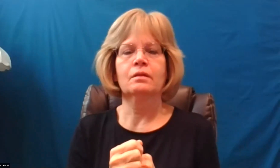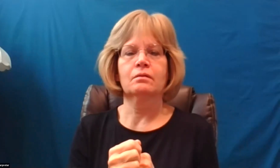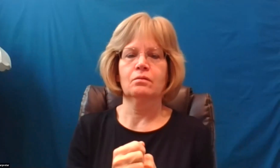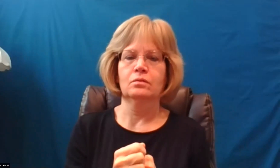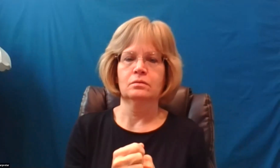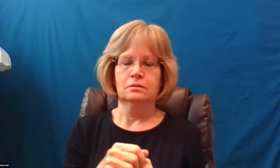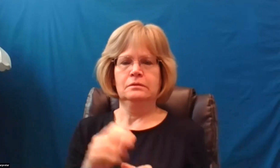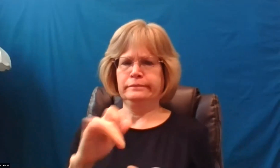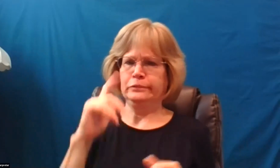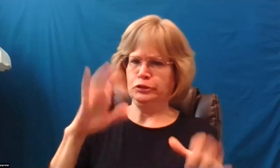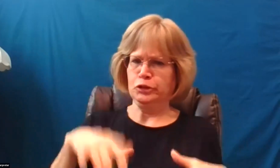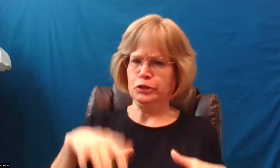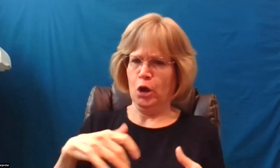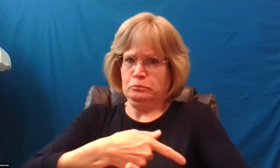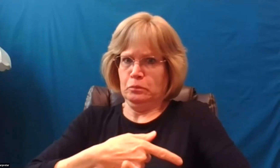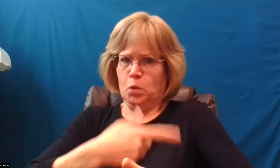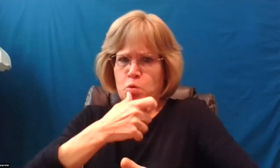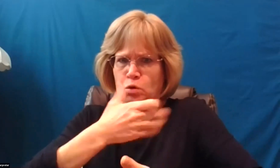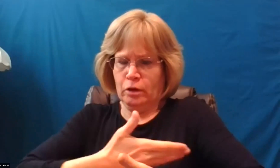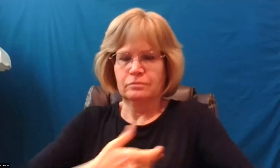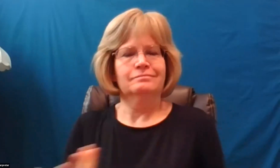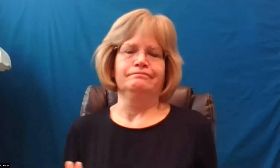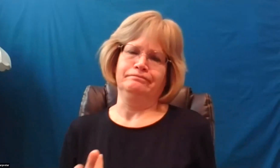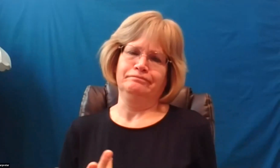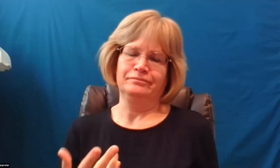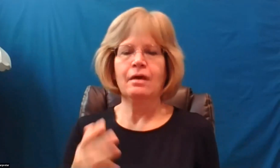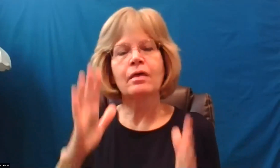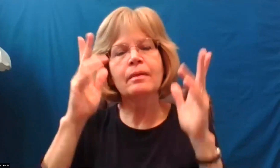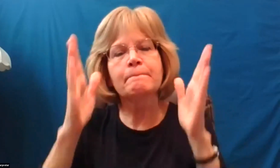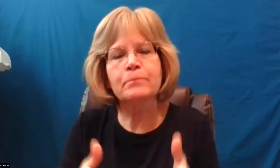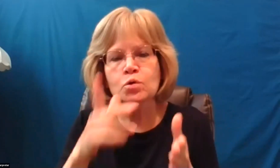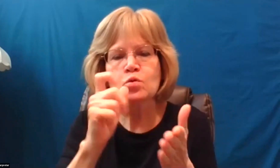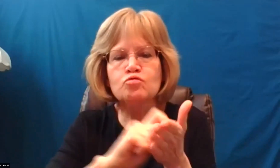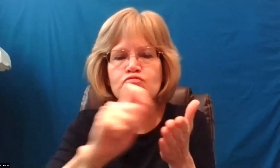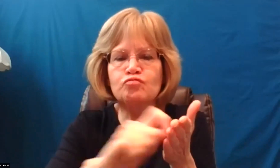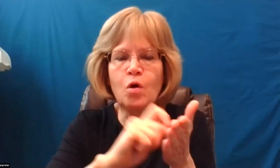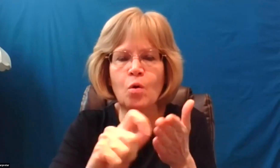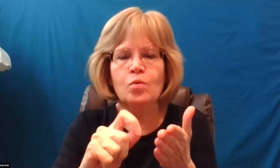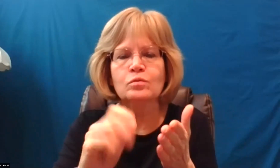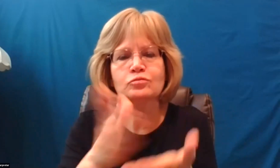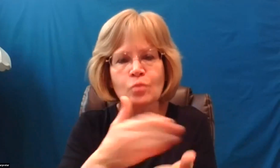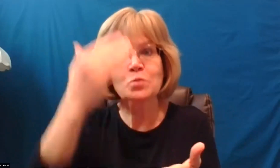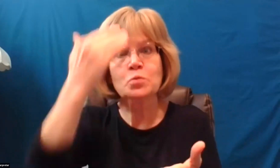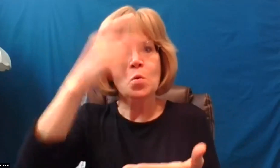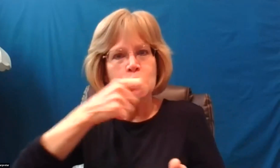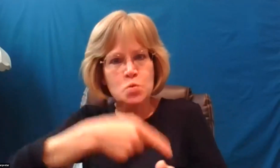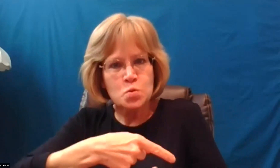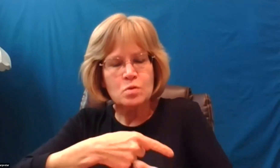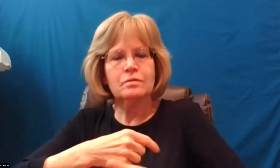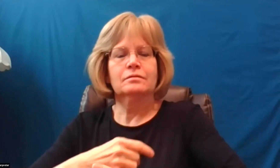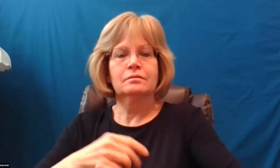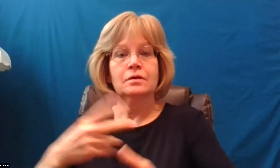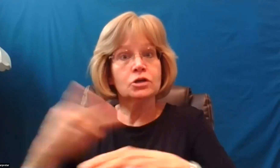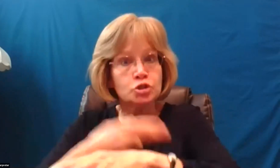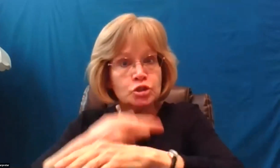Now, composer William Dick certainly knows who the child is. So do the shepherds who visit, as they were informed